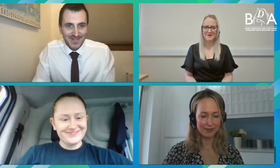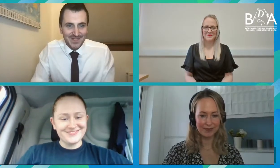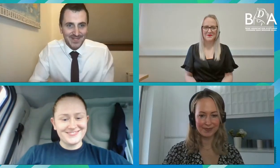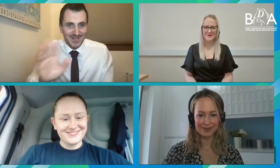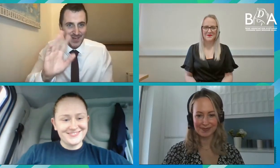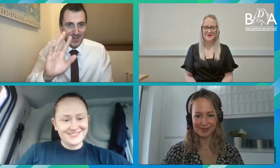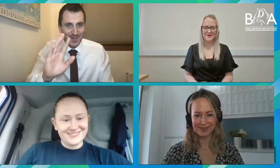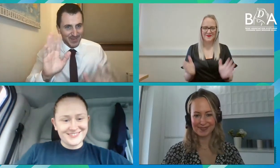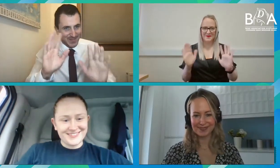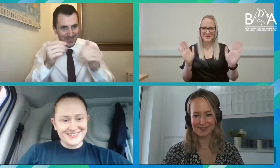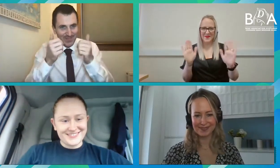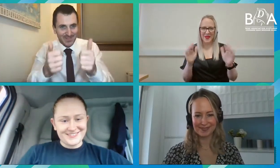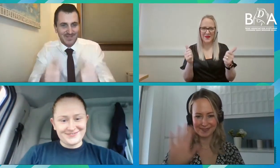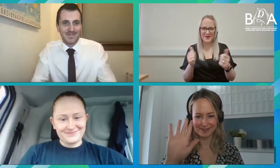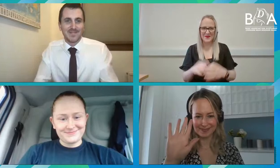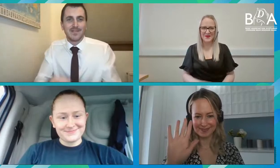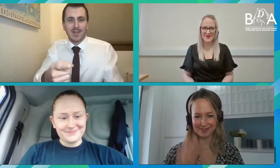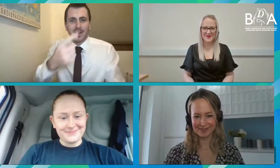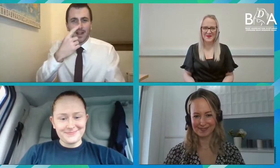Hello.